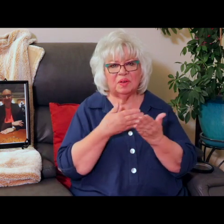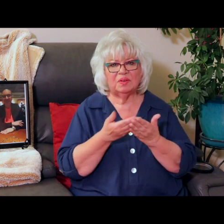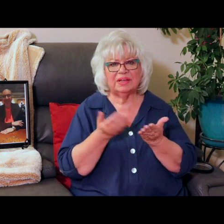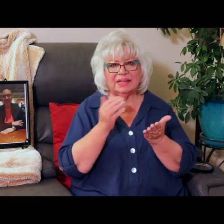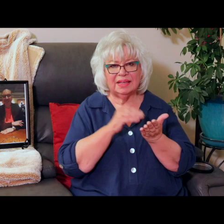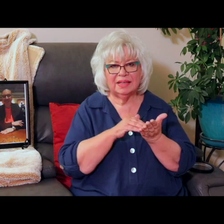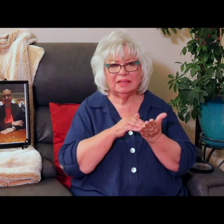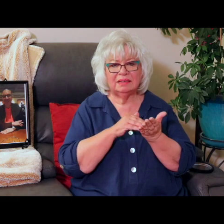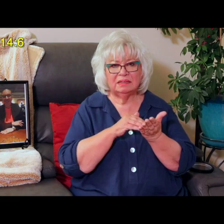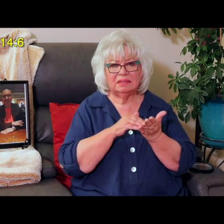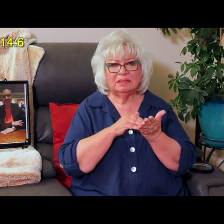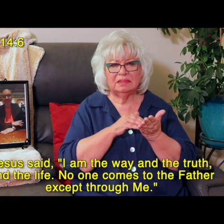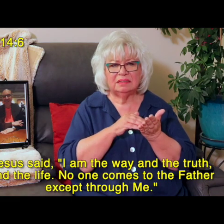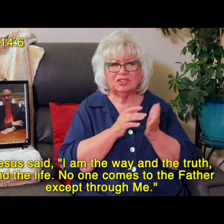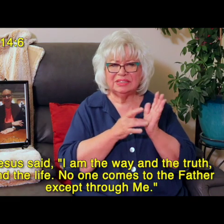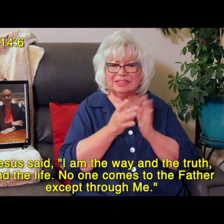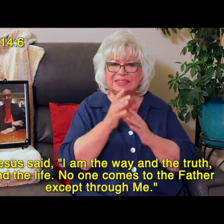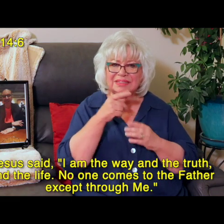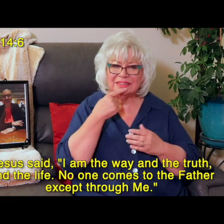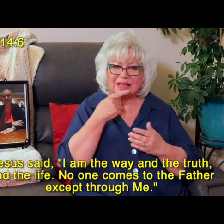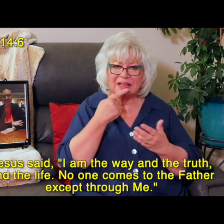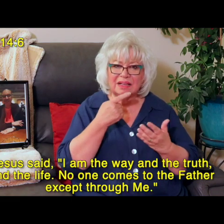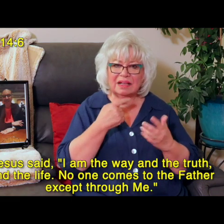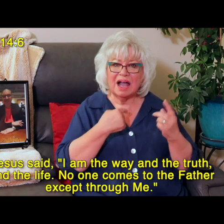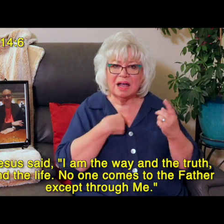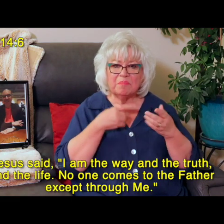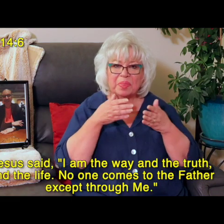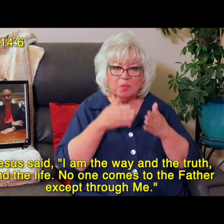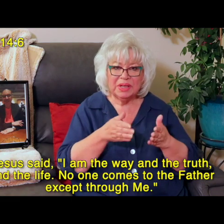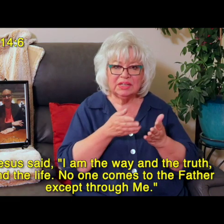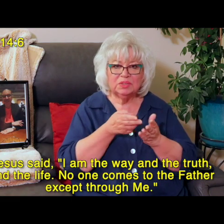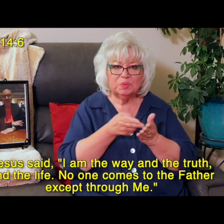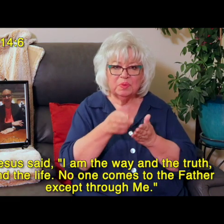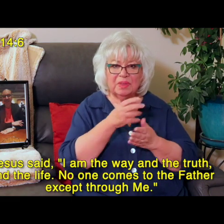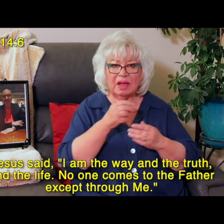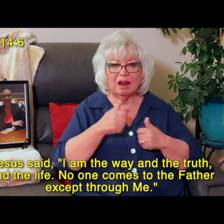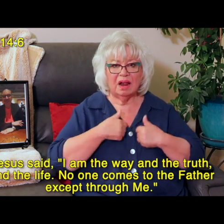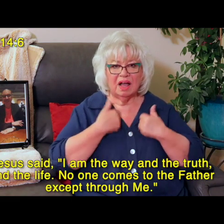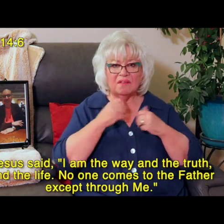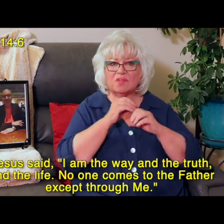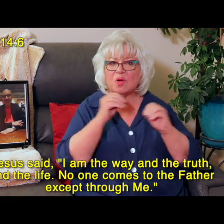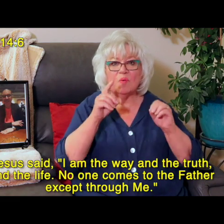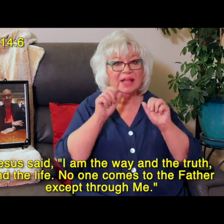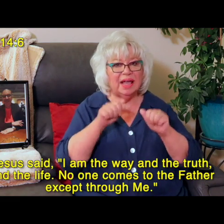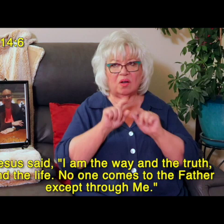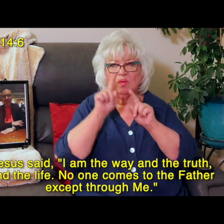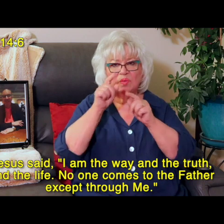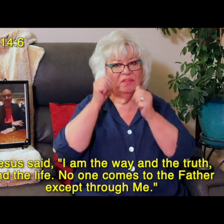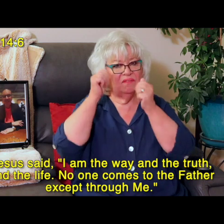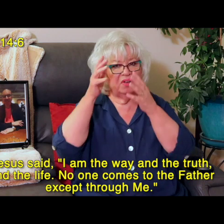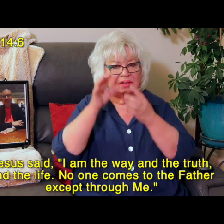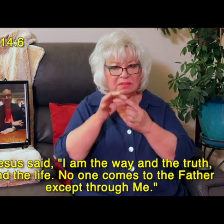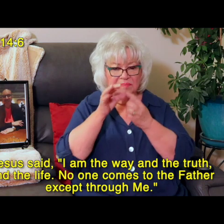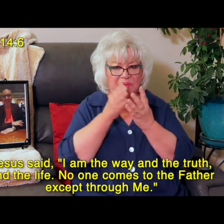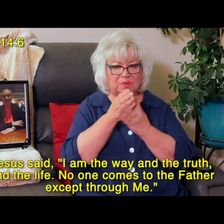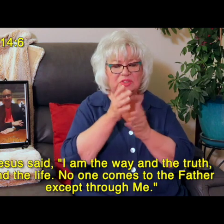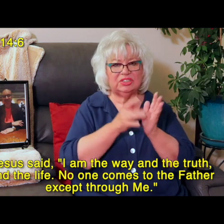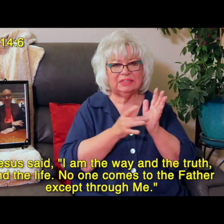to heaven is to be born again, that Jesus has said, you come through him for life and have